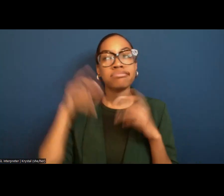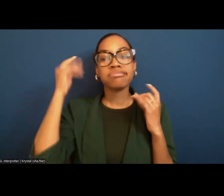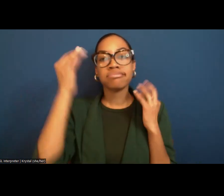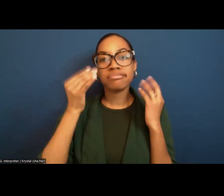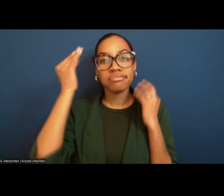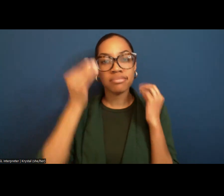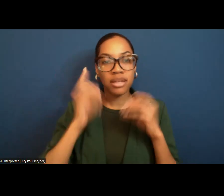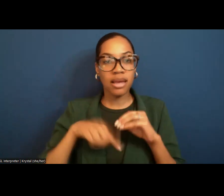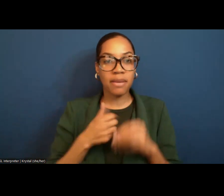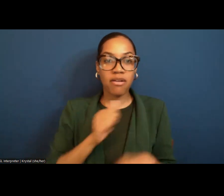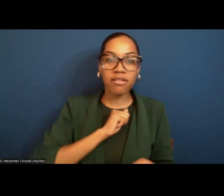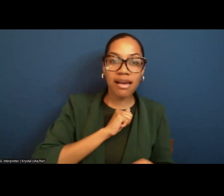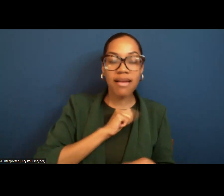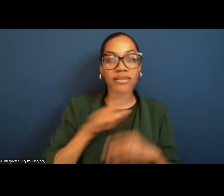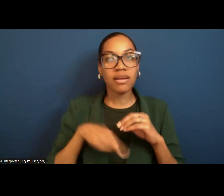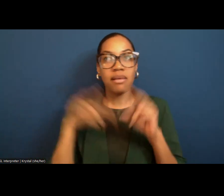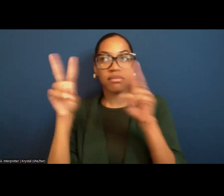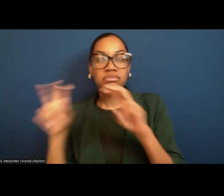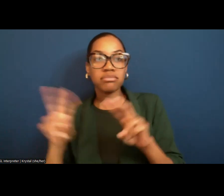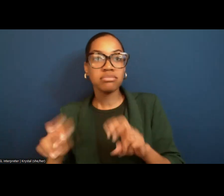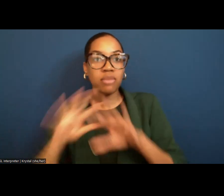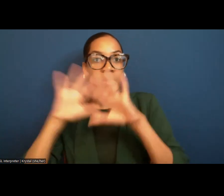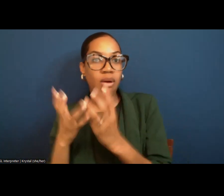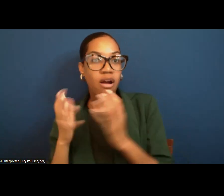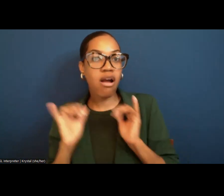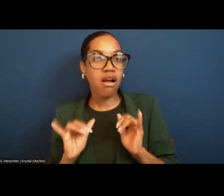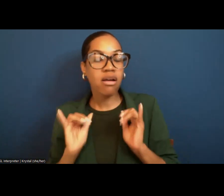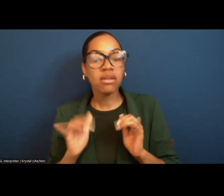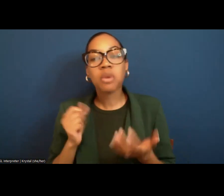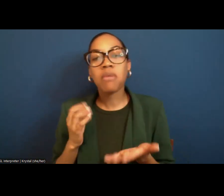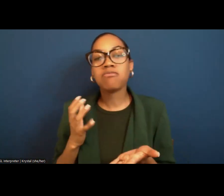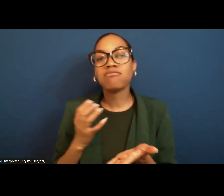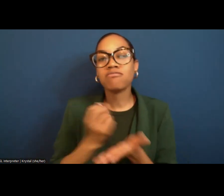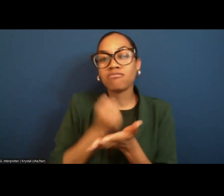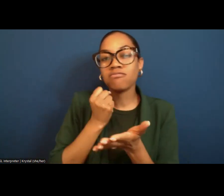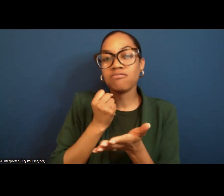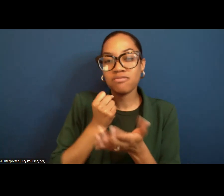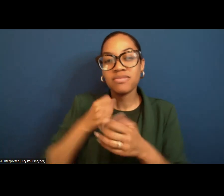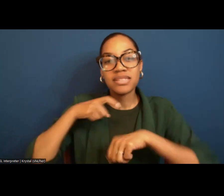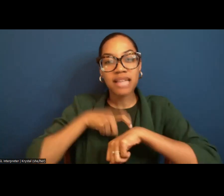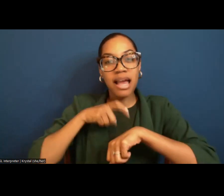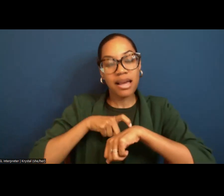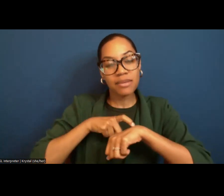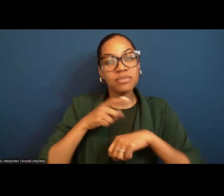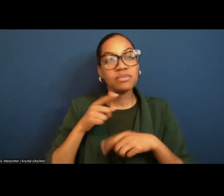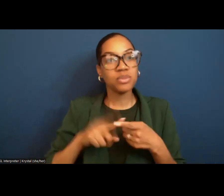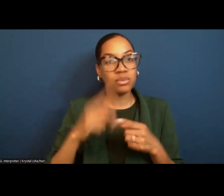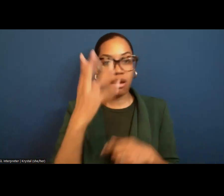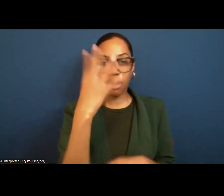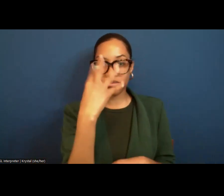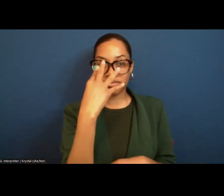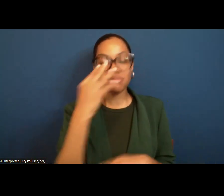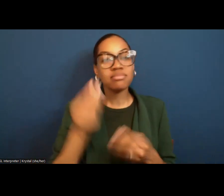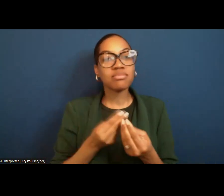on so many things. So I took it as an opportunity to give parents and educators a